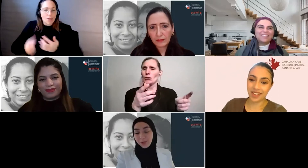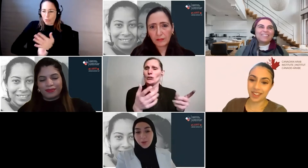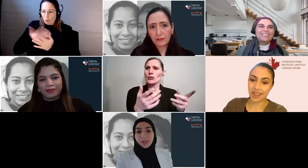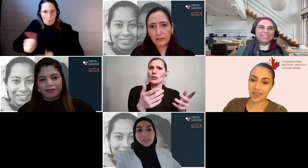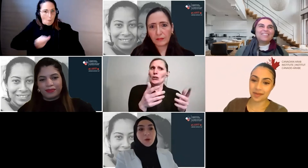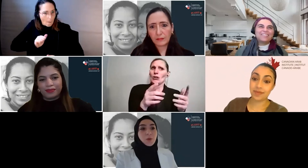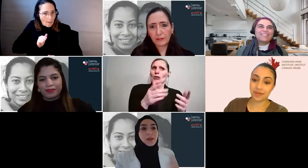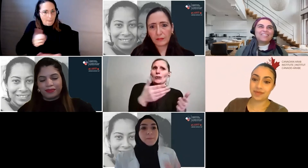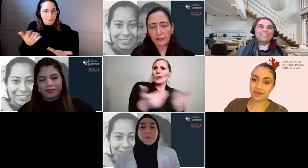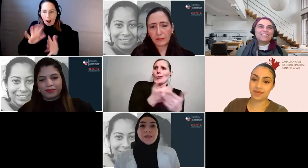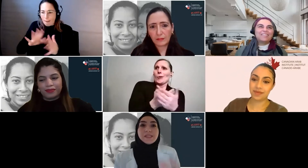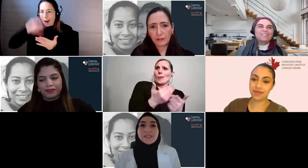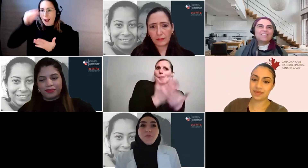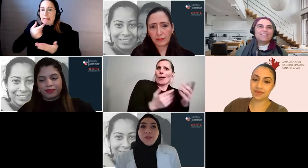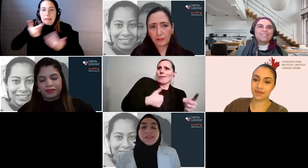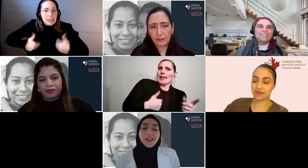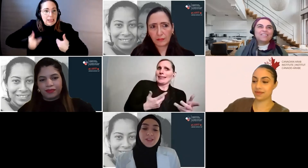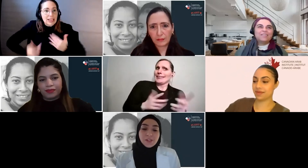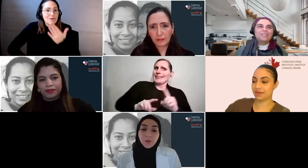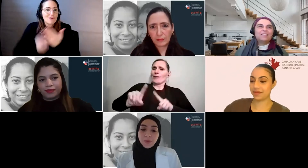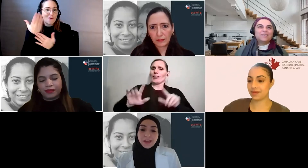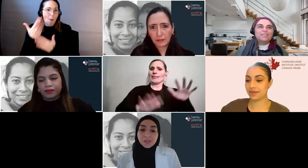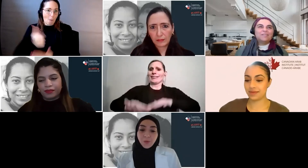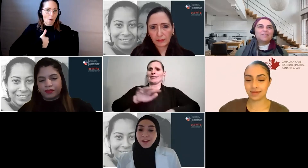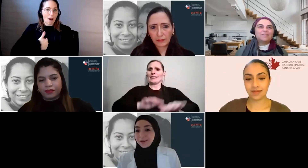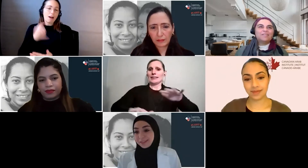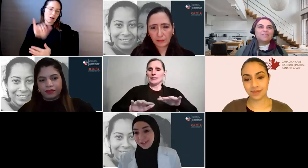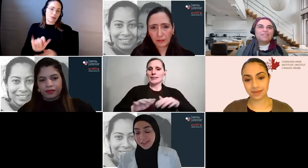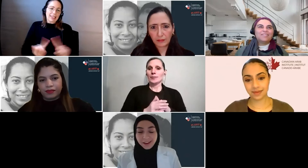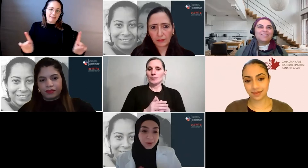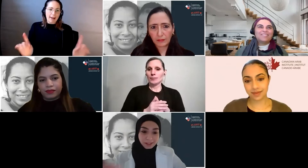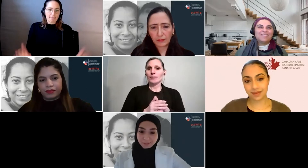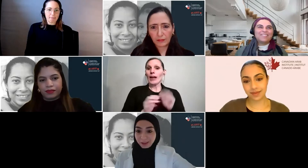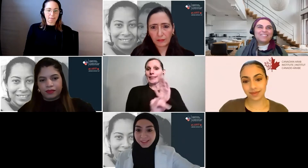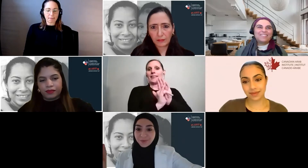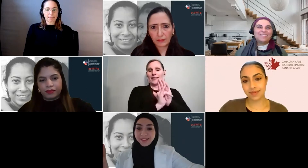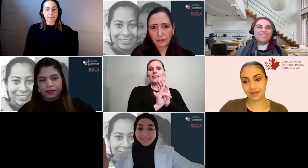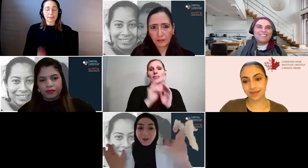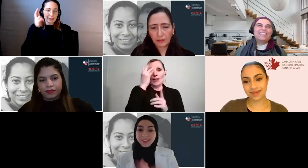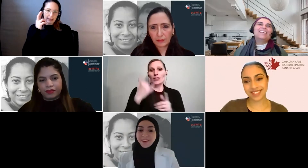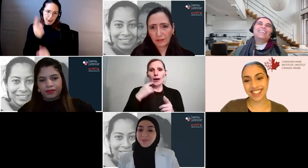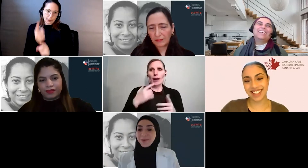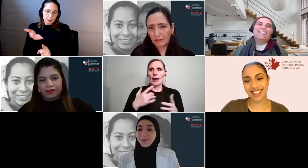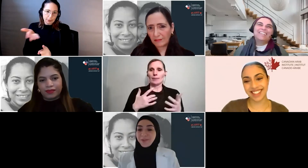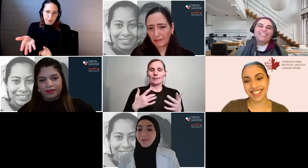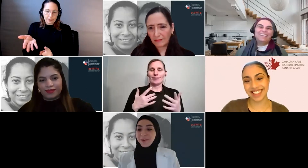new you. So it's different. So that's why I'm really excited, and I want to give it back. I don't want to talk